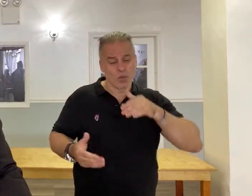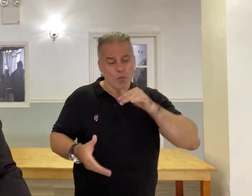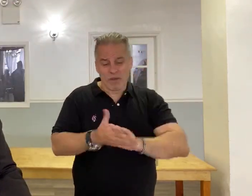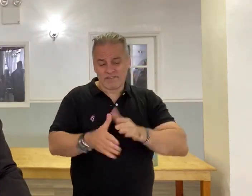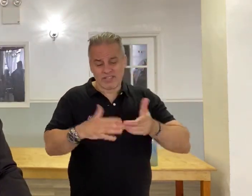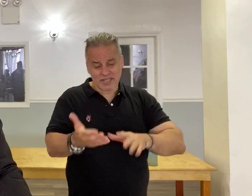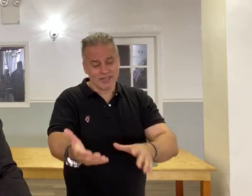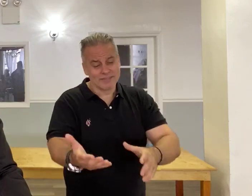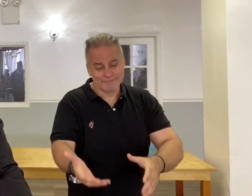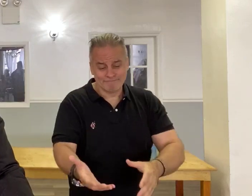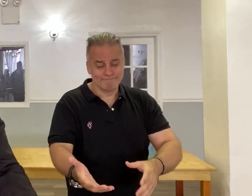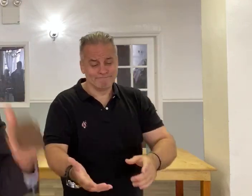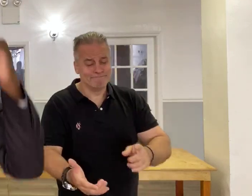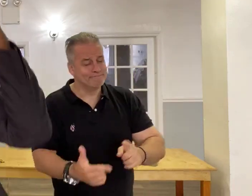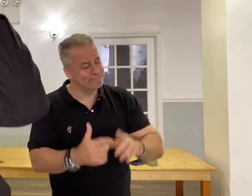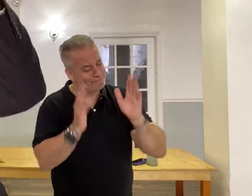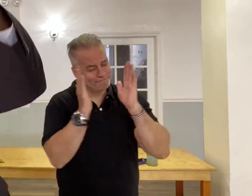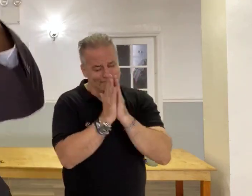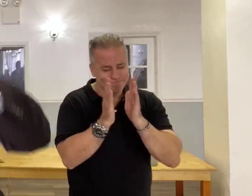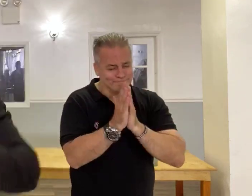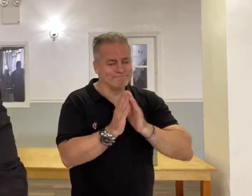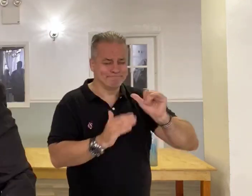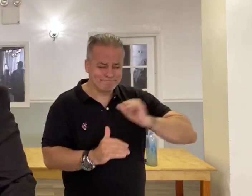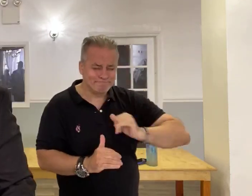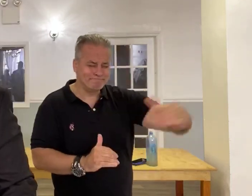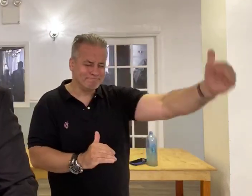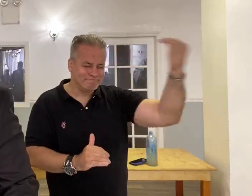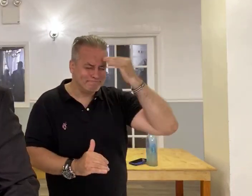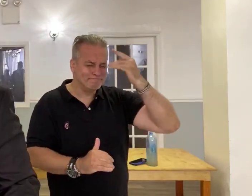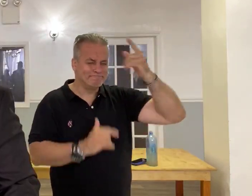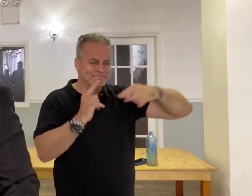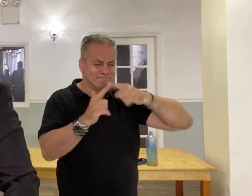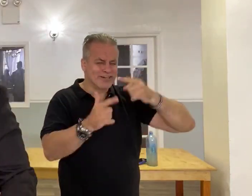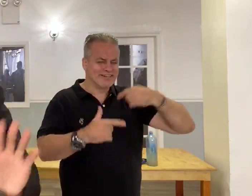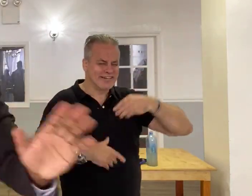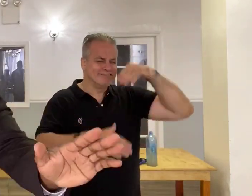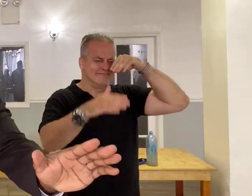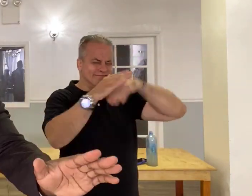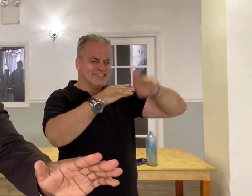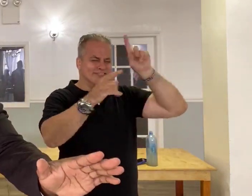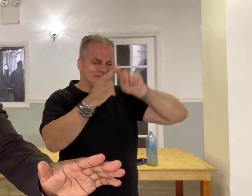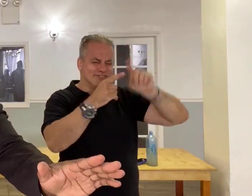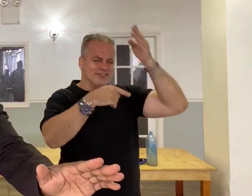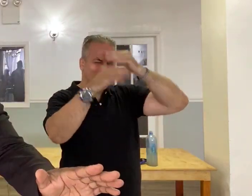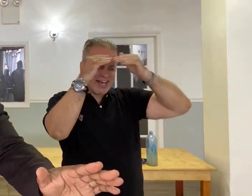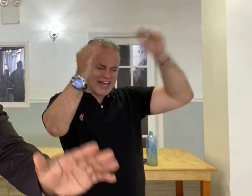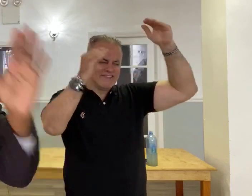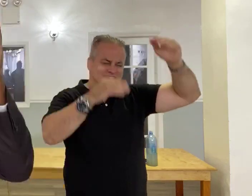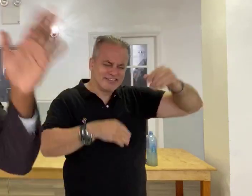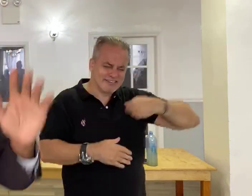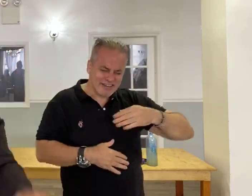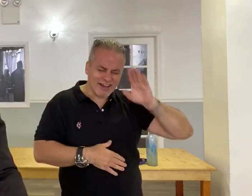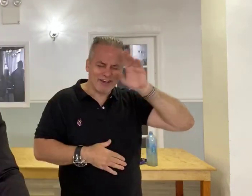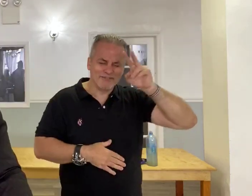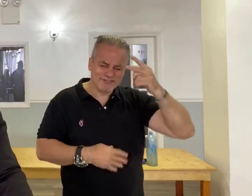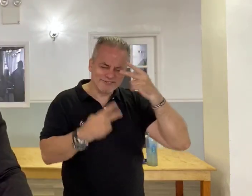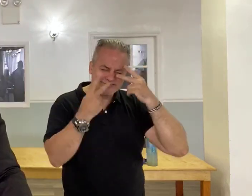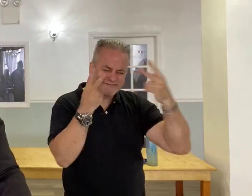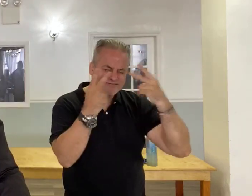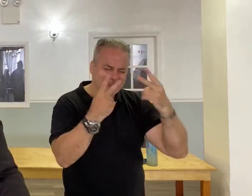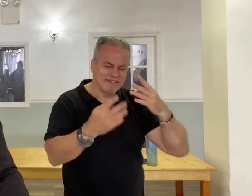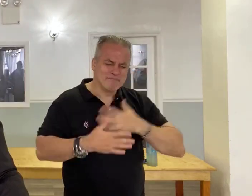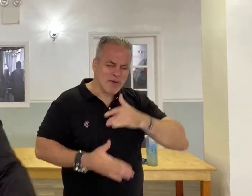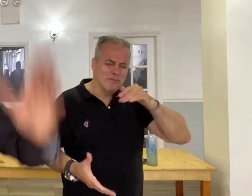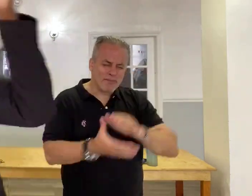dear wife again. We have that hope in Jesus Christ. Precious in the sight of the Lord are the death of